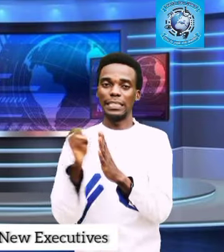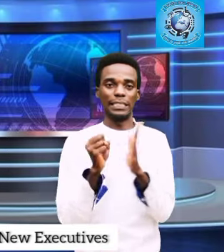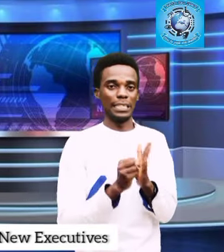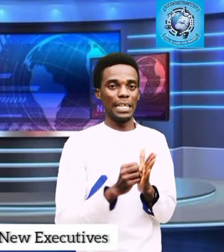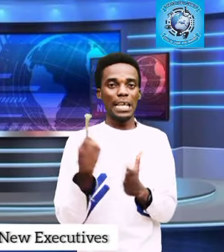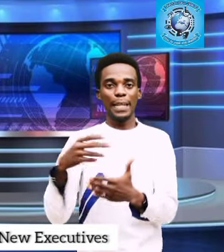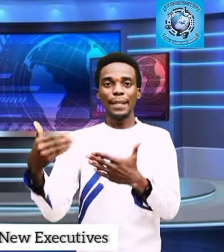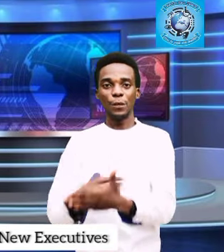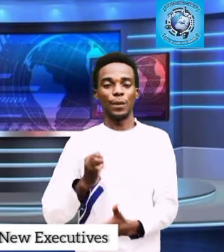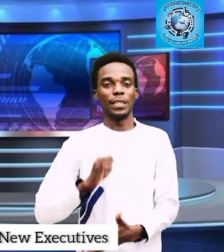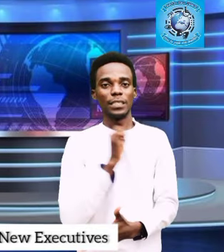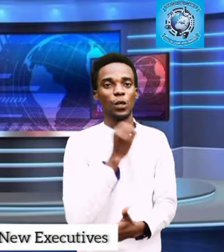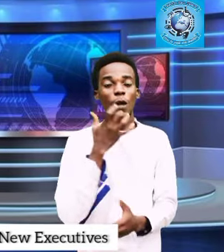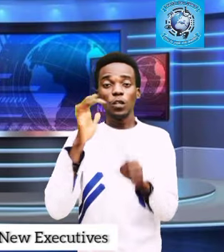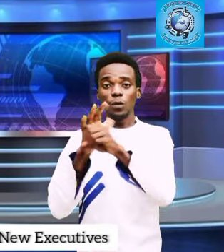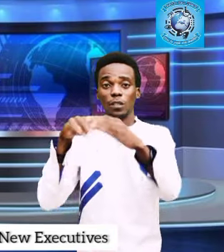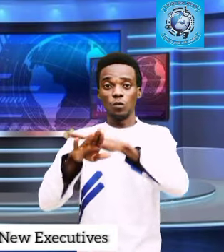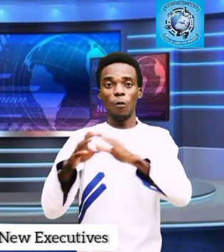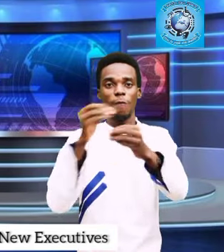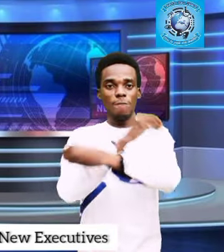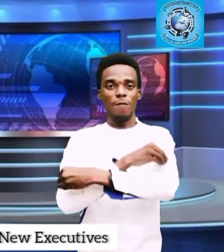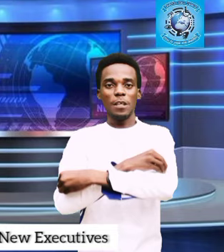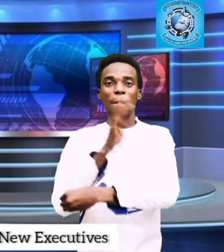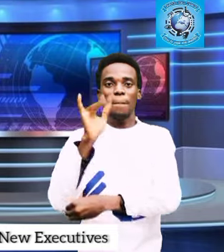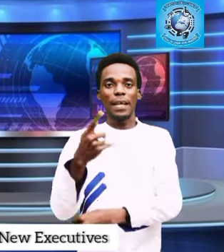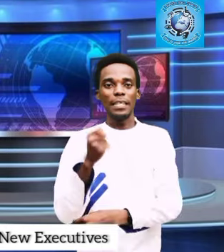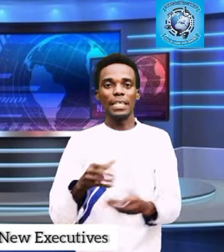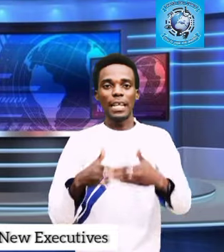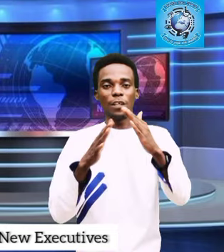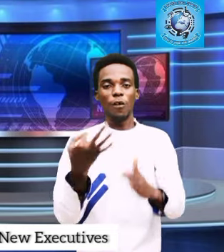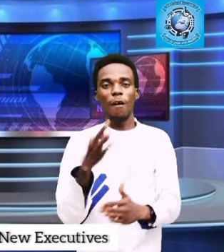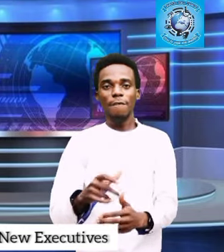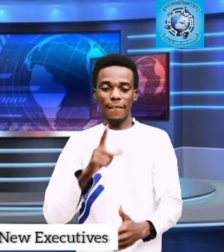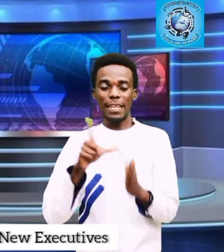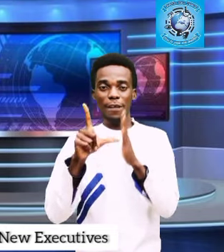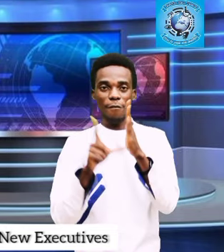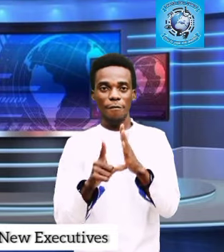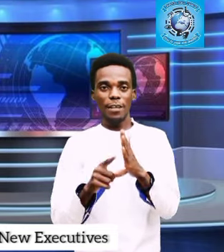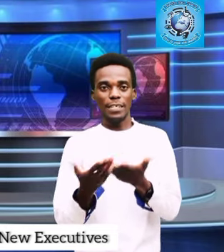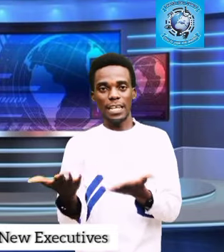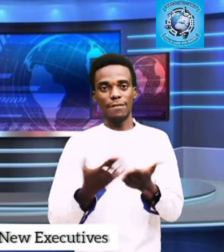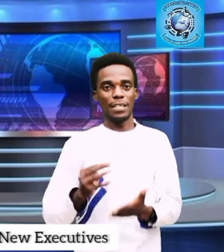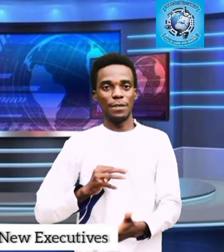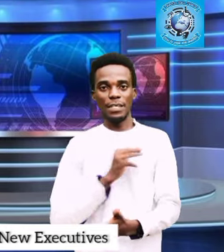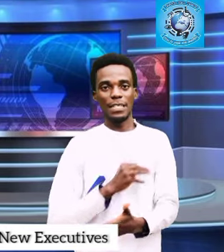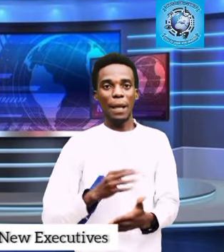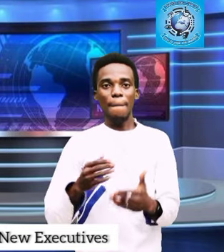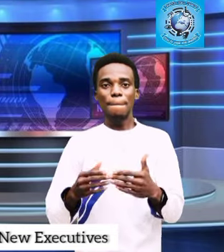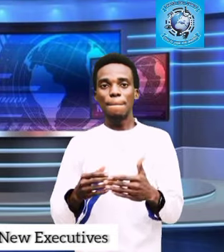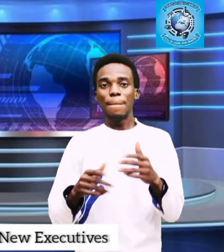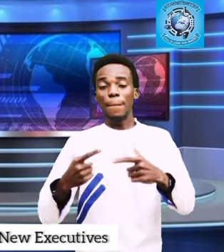newly elected executives were sworn into office by the Director of Legal Services in Ministry, Barrister